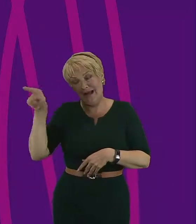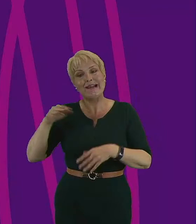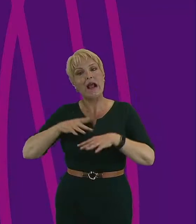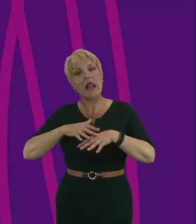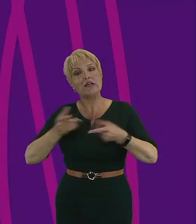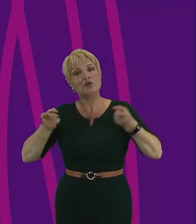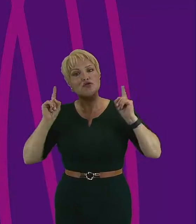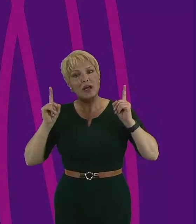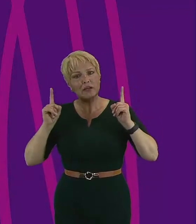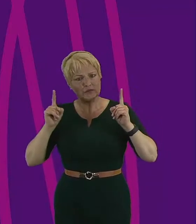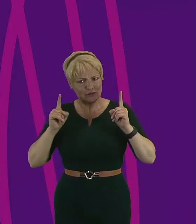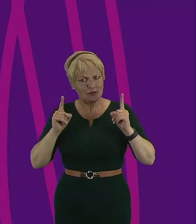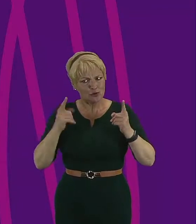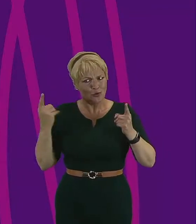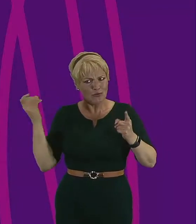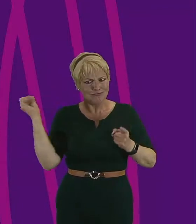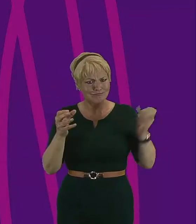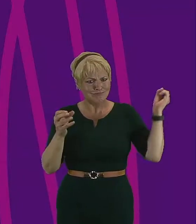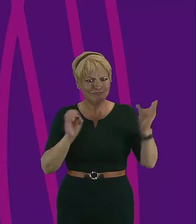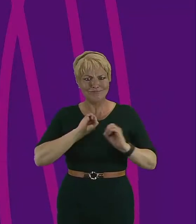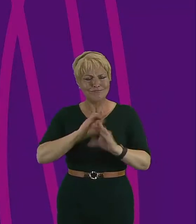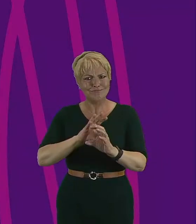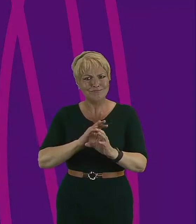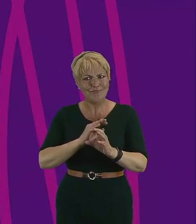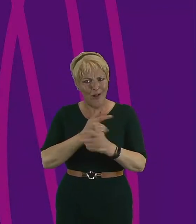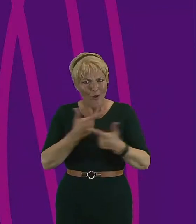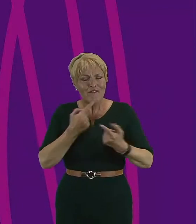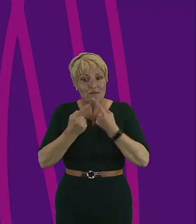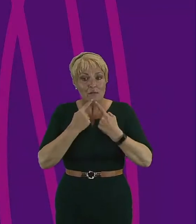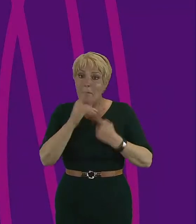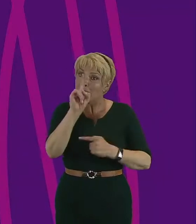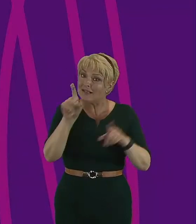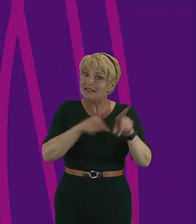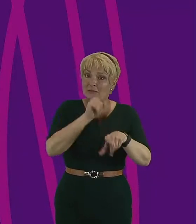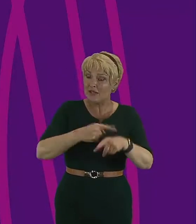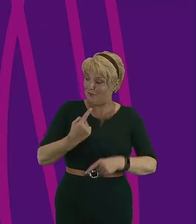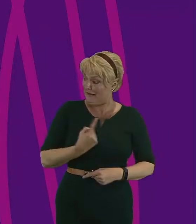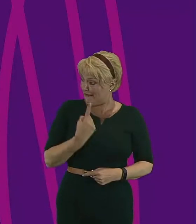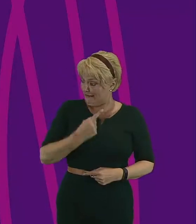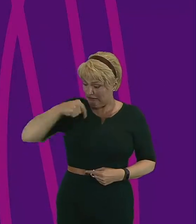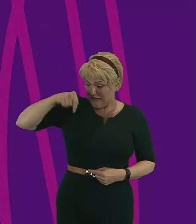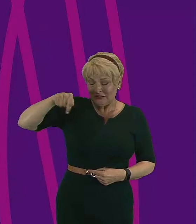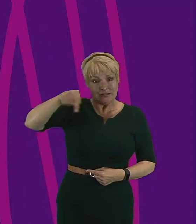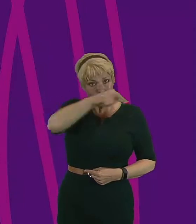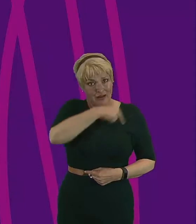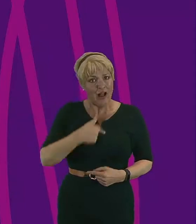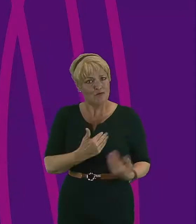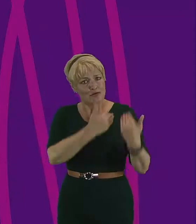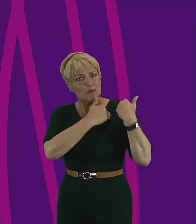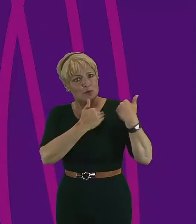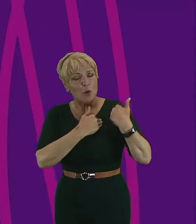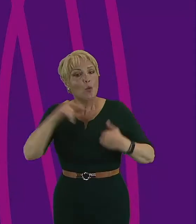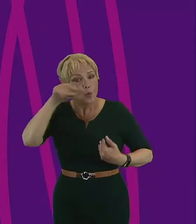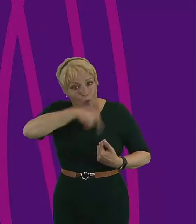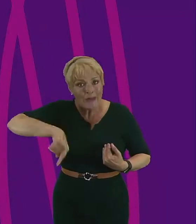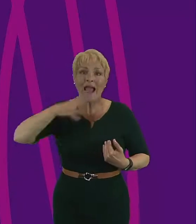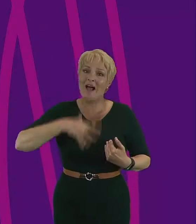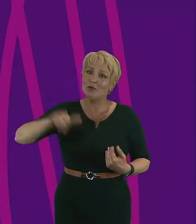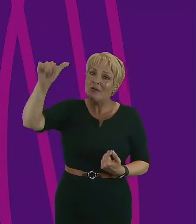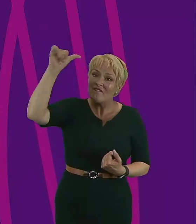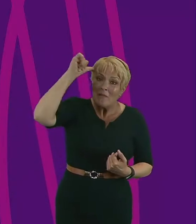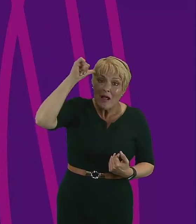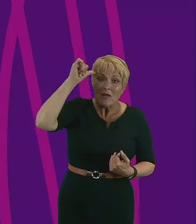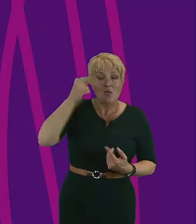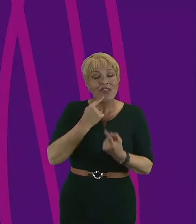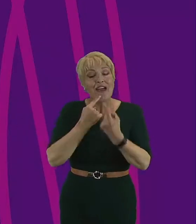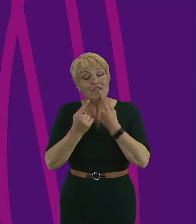information, but we all also have a role to play. Each of us has a role to play, and that is to make sure we are familiar with the information and the science, which we can